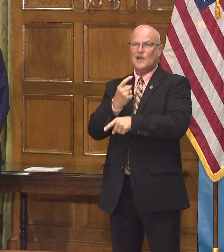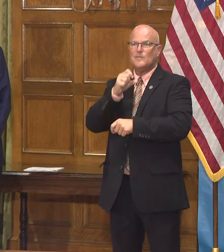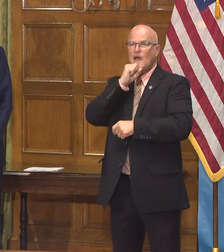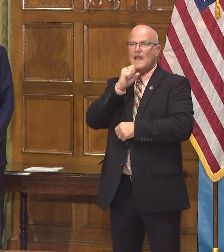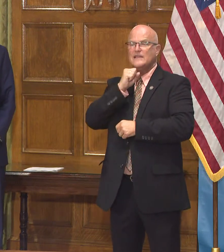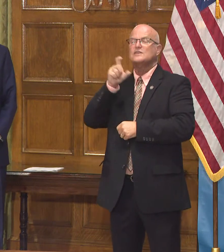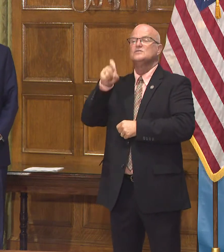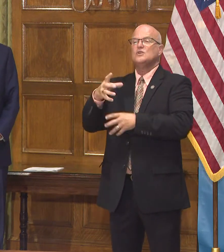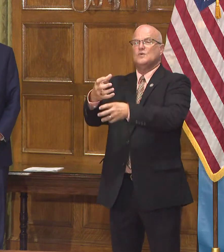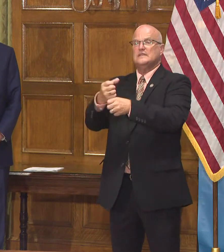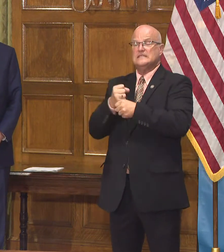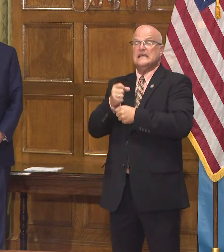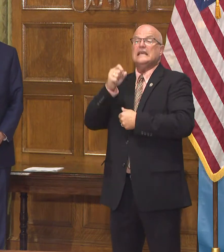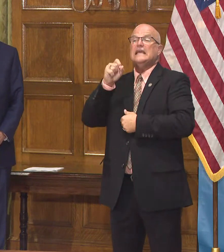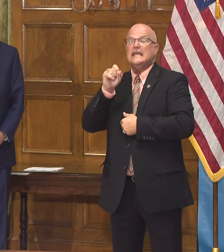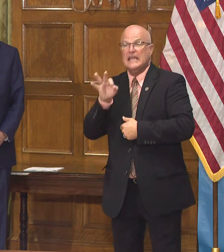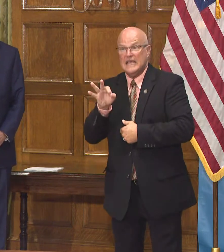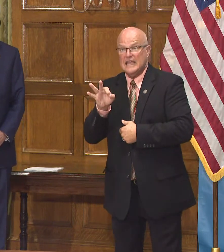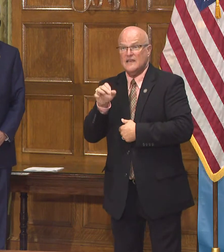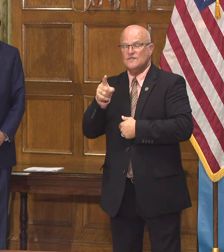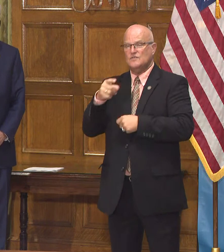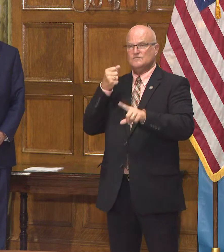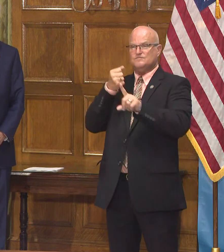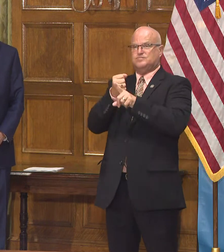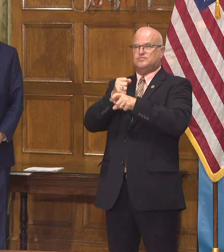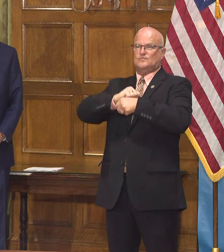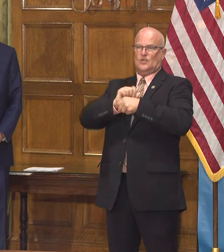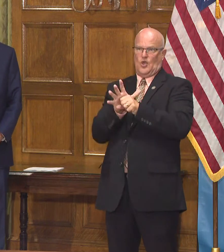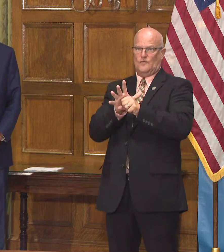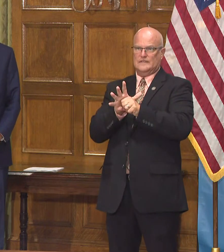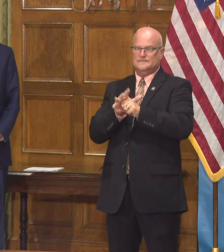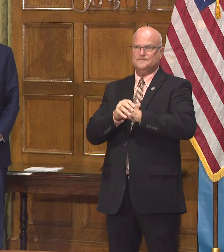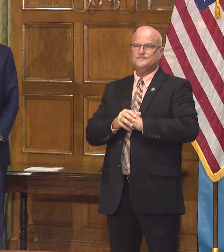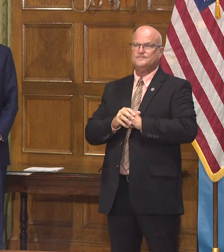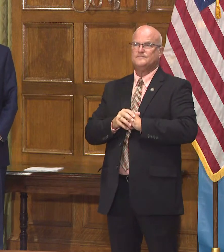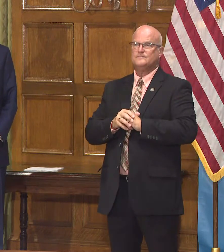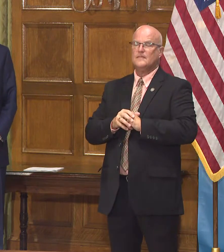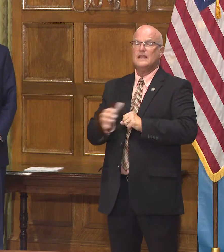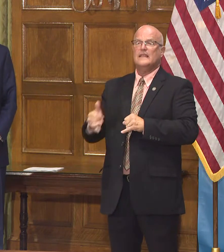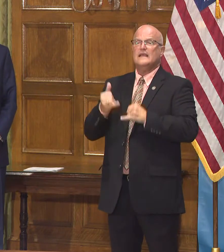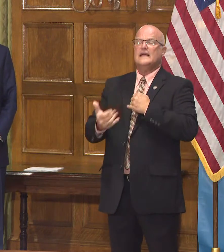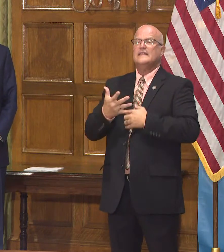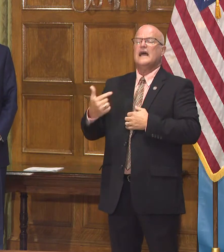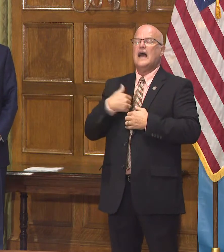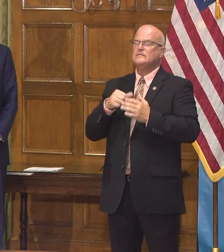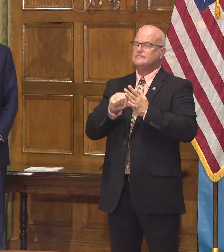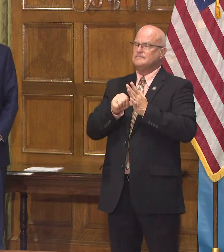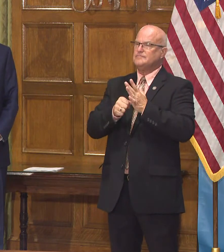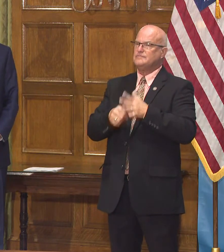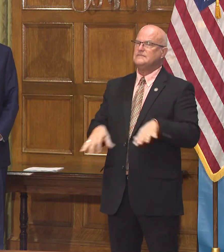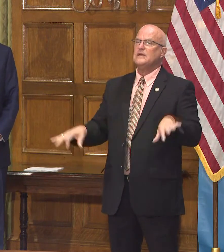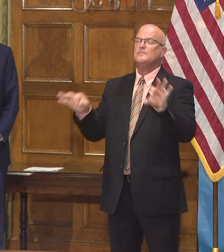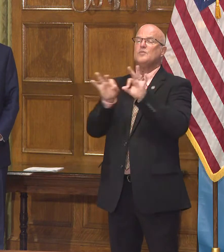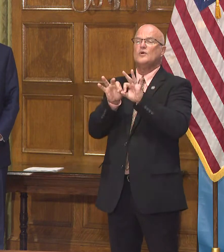should receive these if you are infected with COVID. And lastly, I want to stress the importance